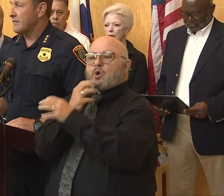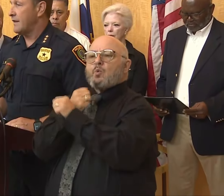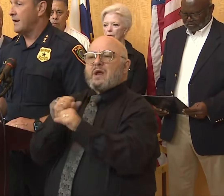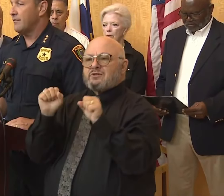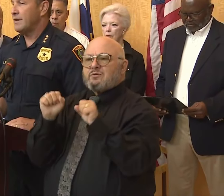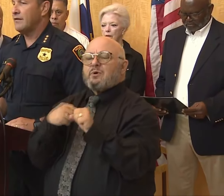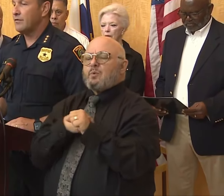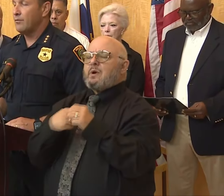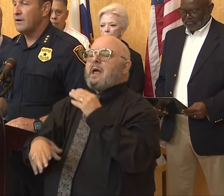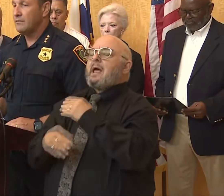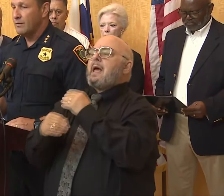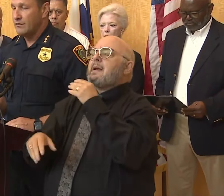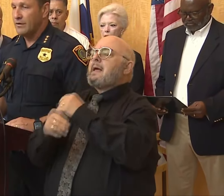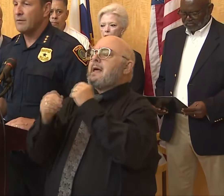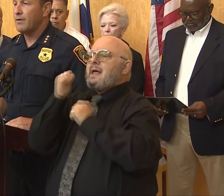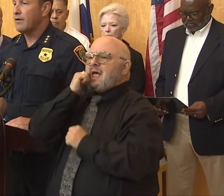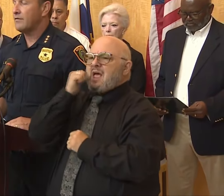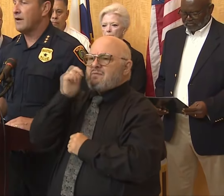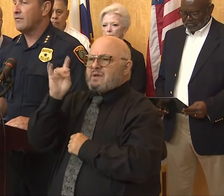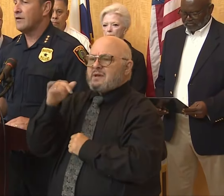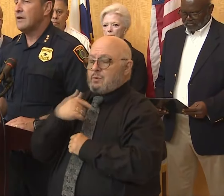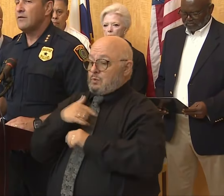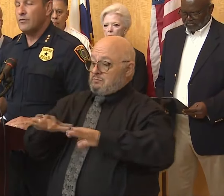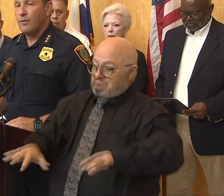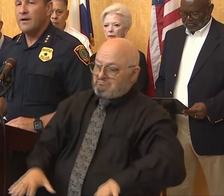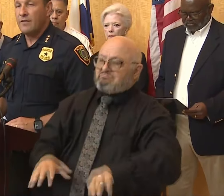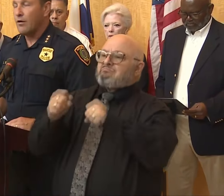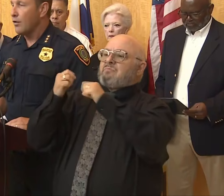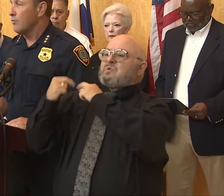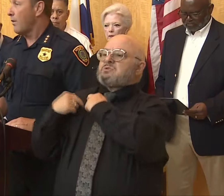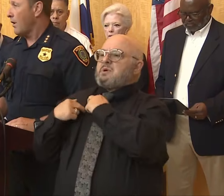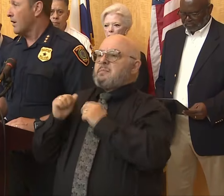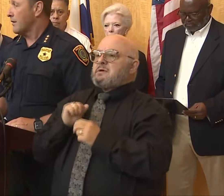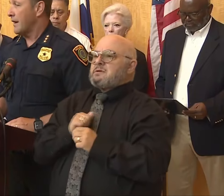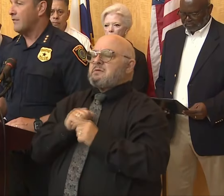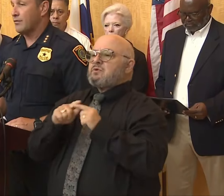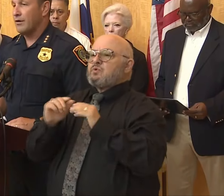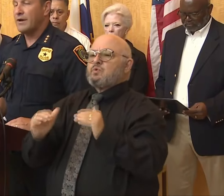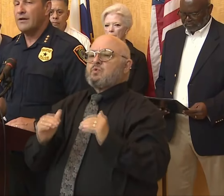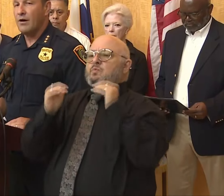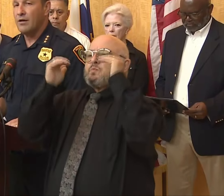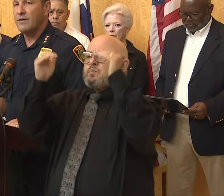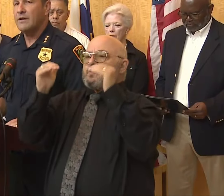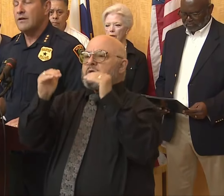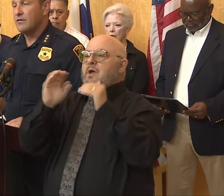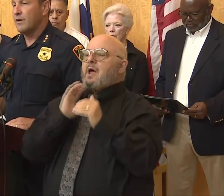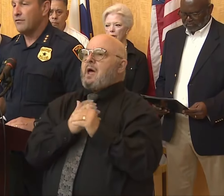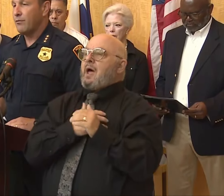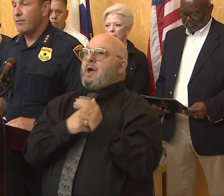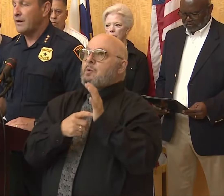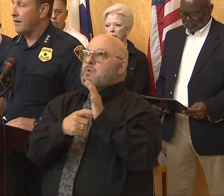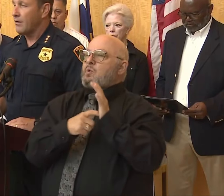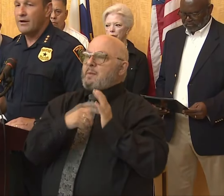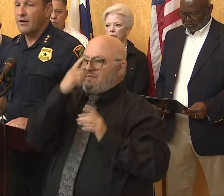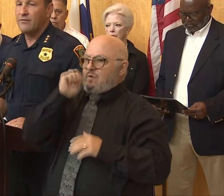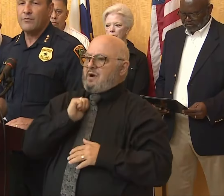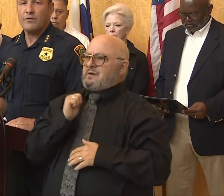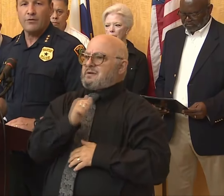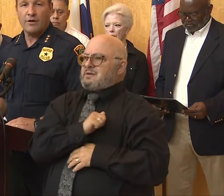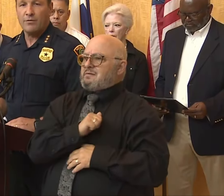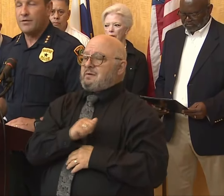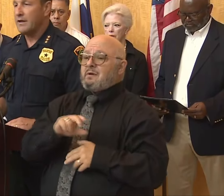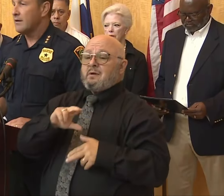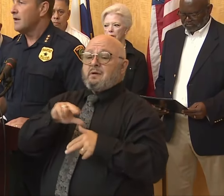we're adding to that every day. So we took it upon ourselves to raise our own bar after Hurricane Harvey to make sure we're ready. And Hurricane Harvey